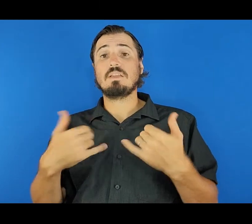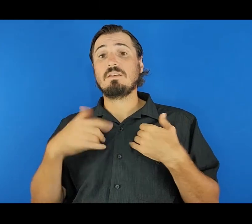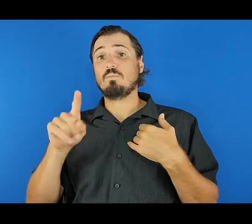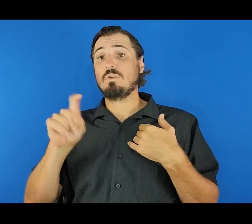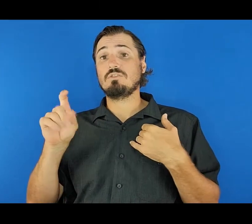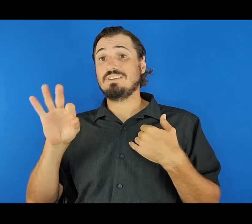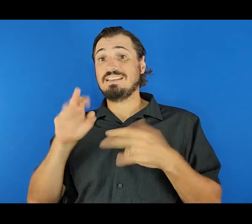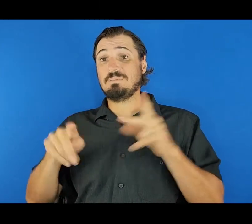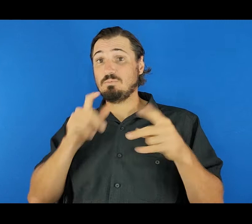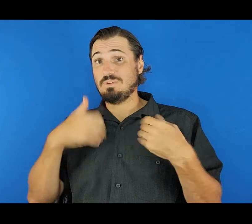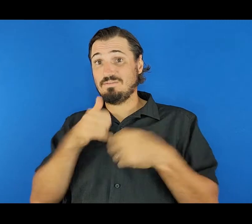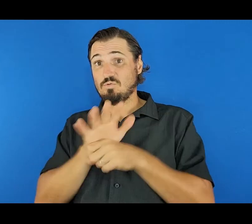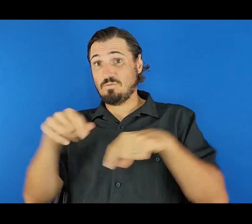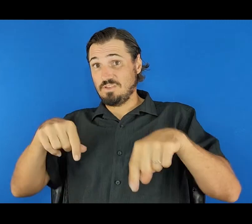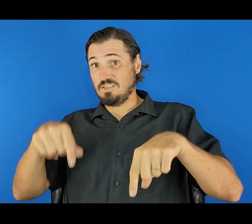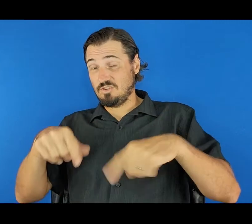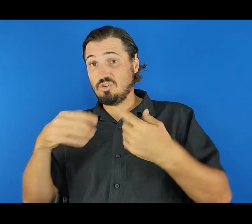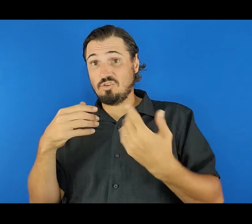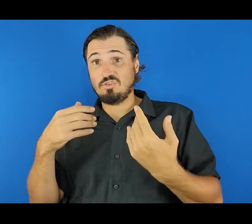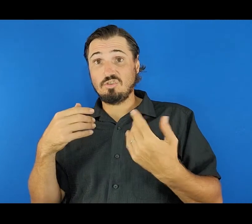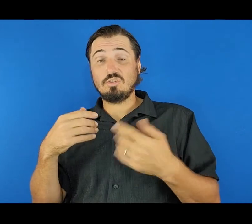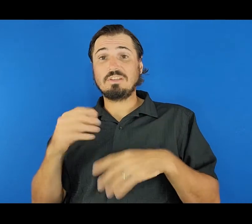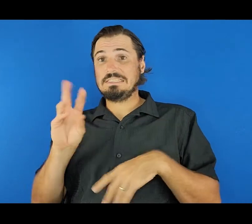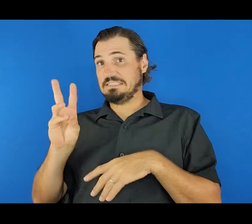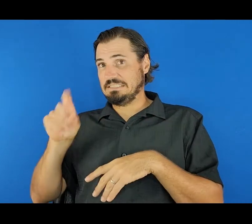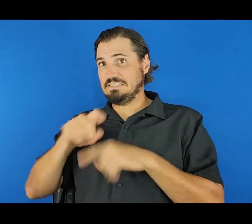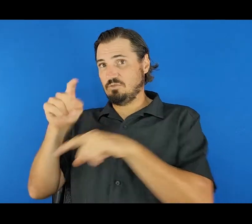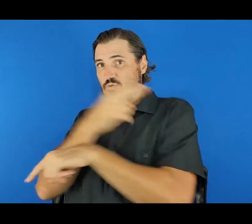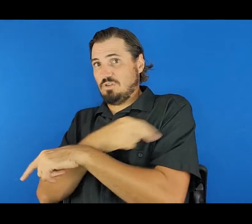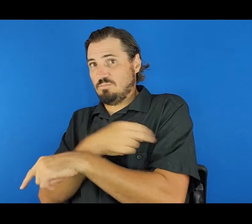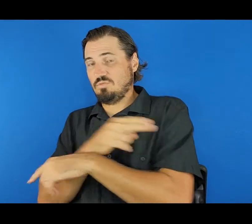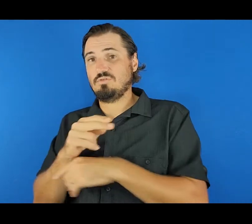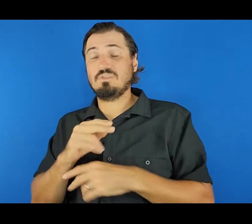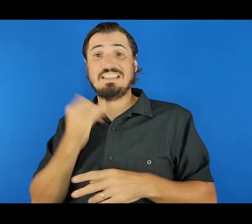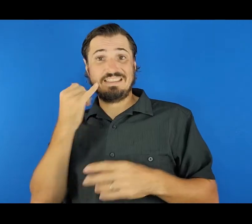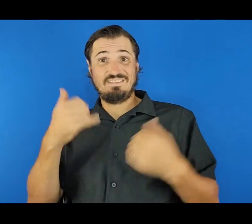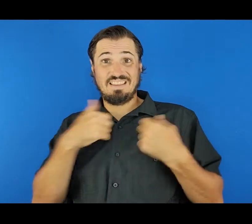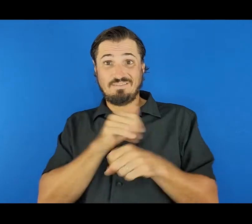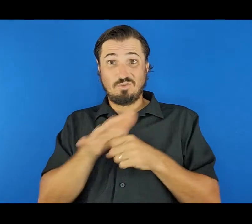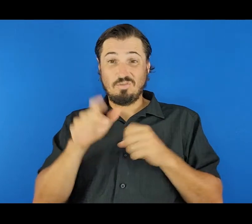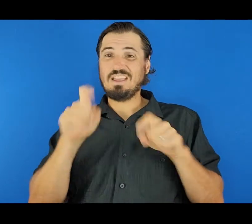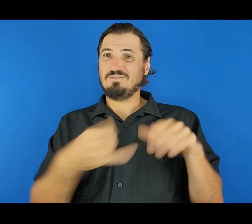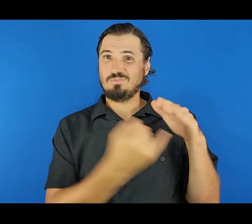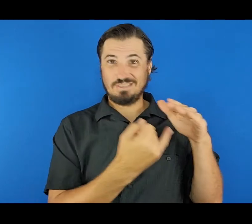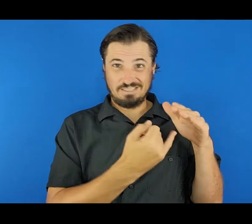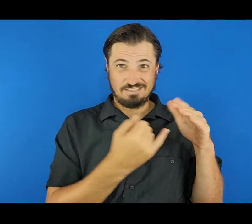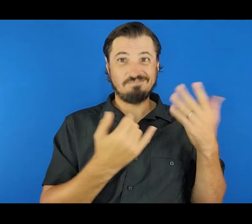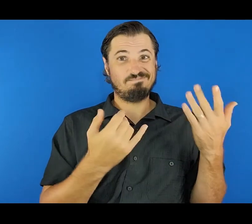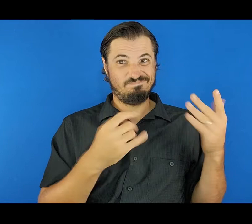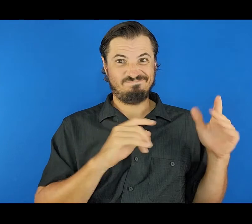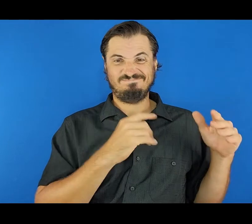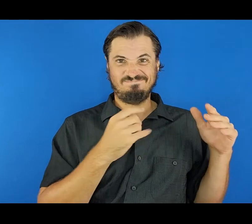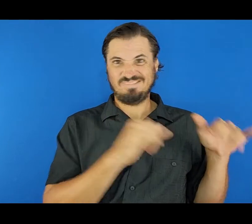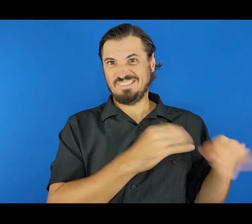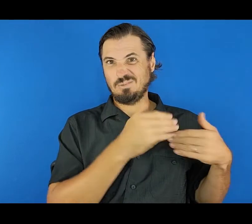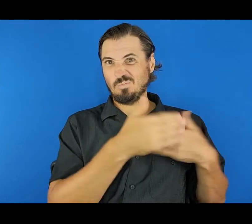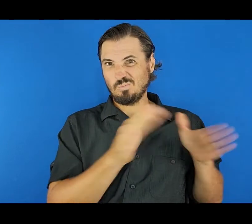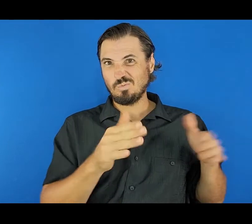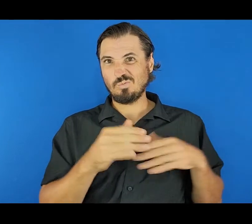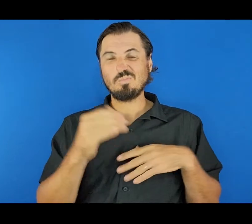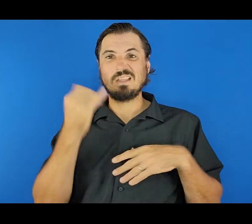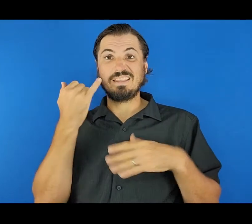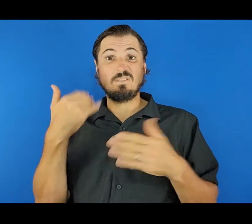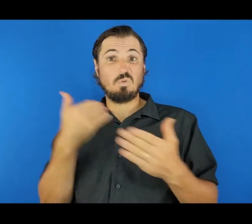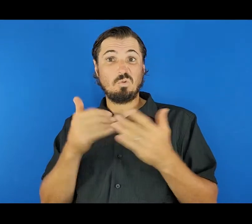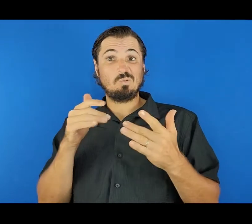have 109 active cases on island with 6 hospitalized. Active cases are directed to isolate, and close contacts are being